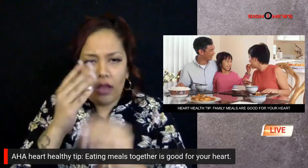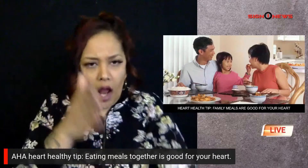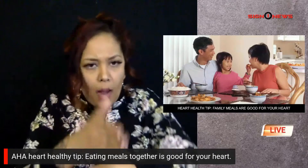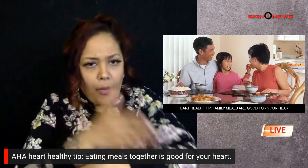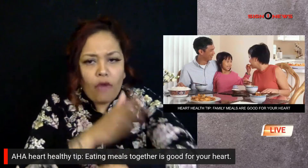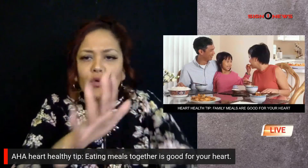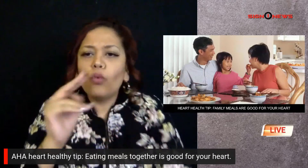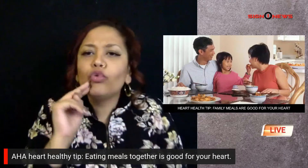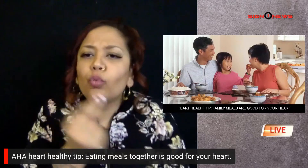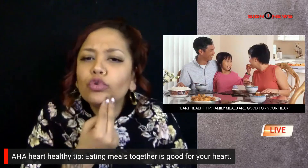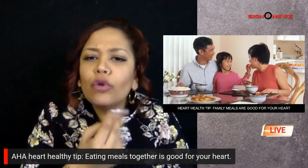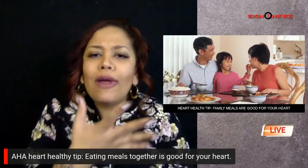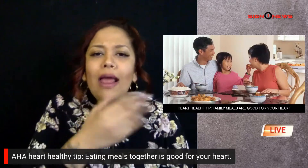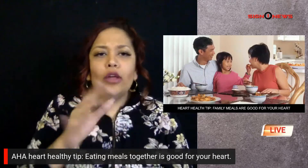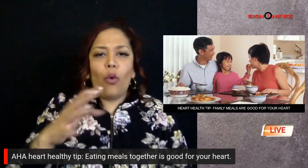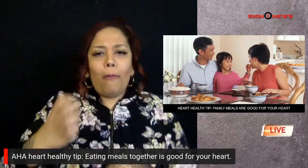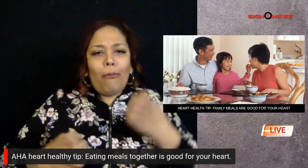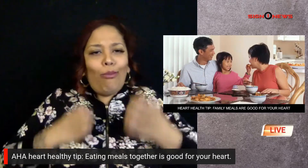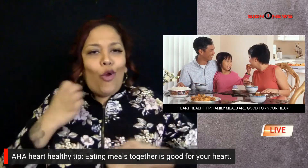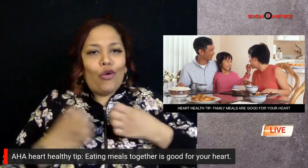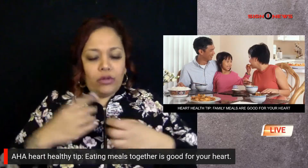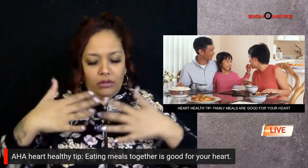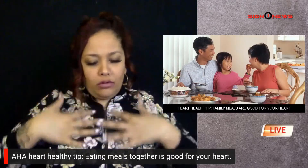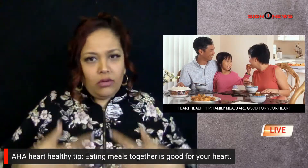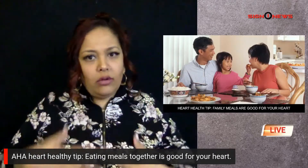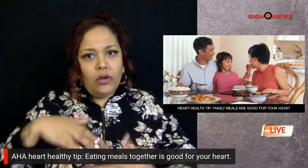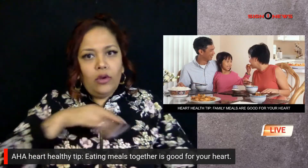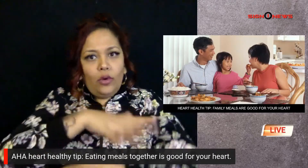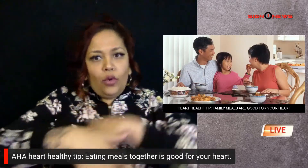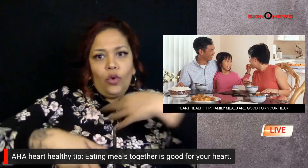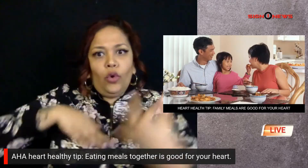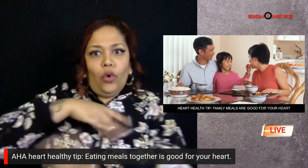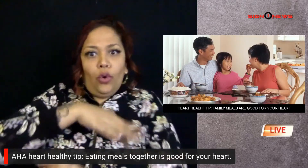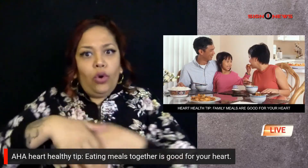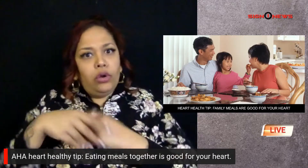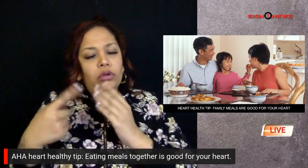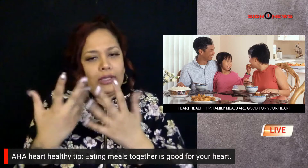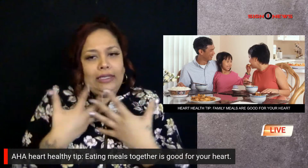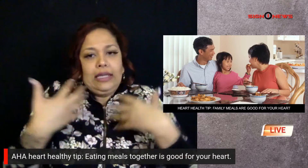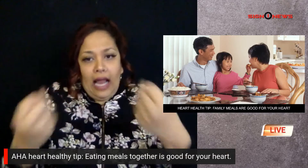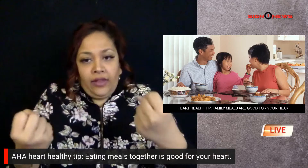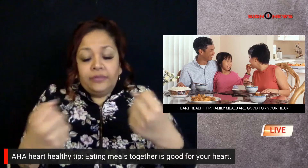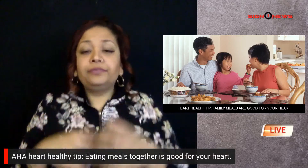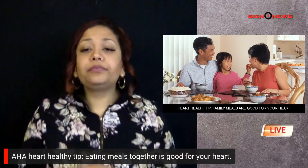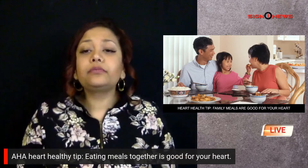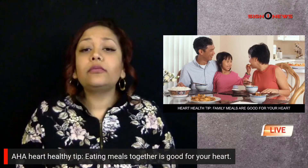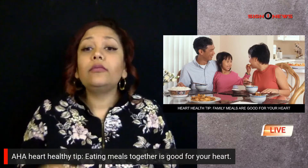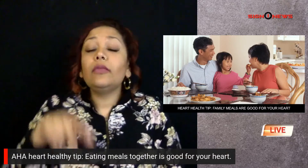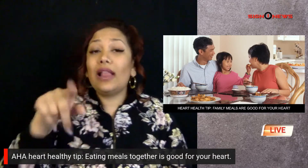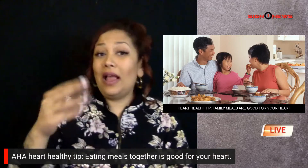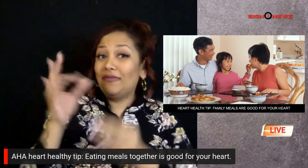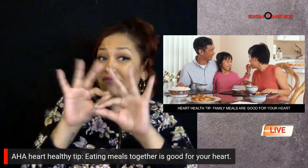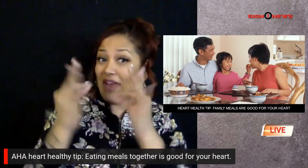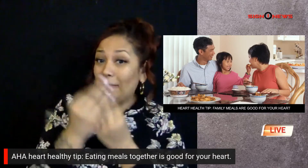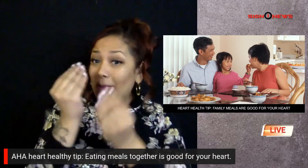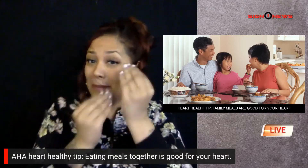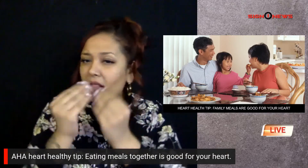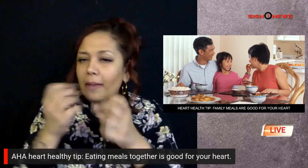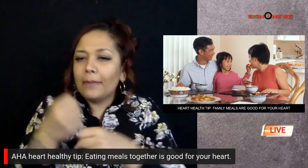Studies have proven that family meals improve nutrition and emotional well-being.